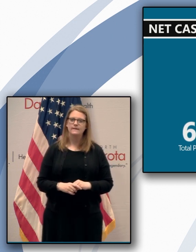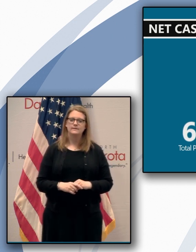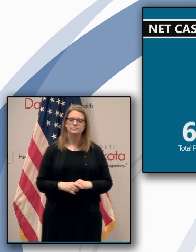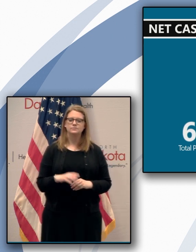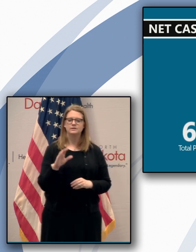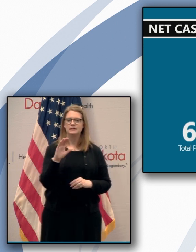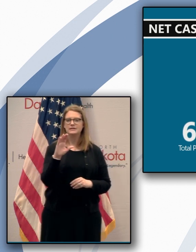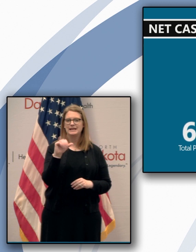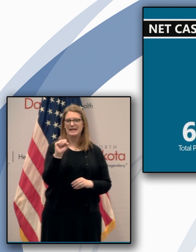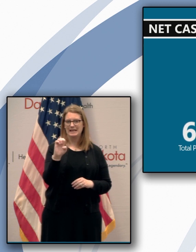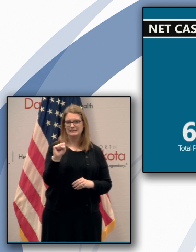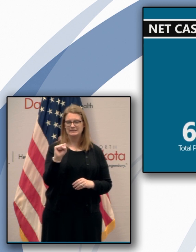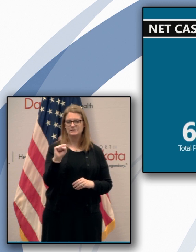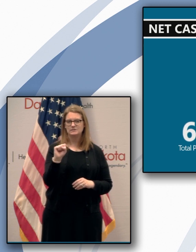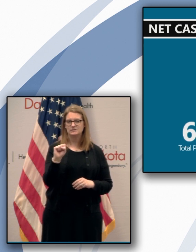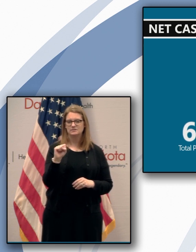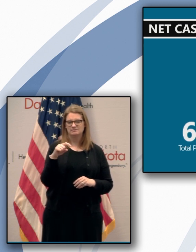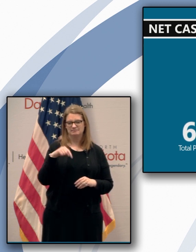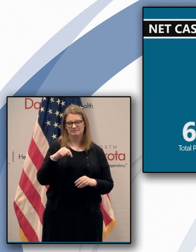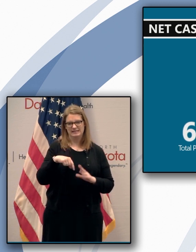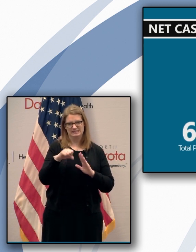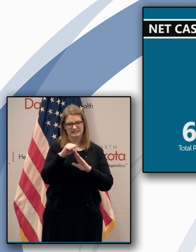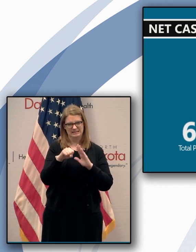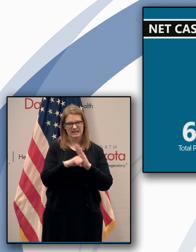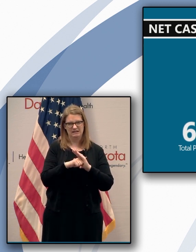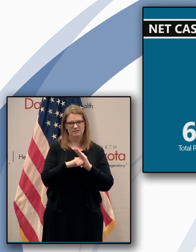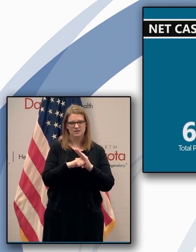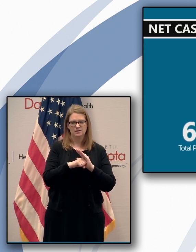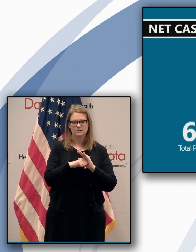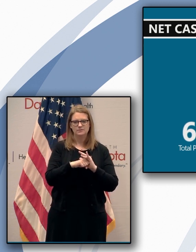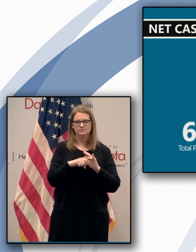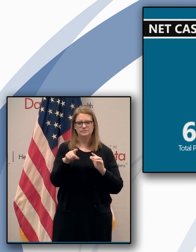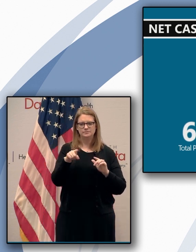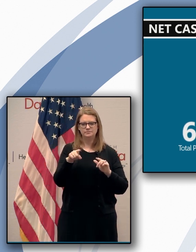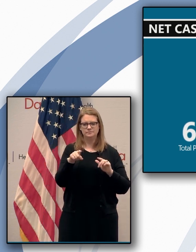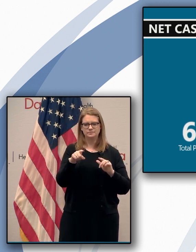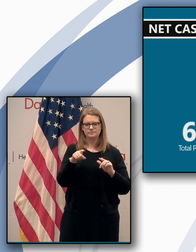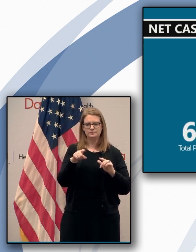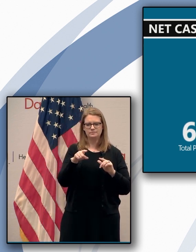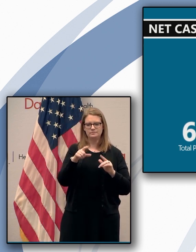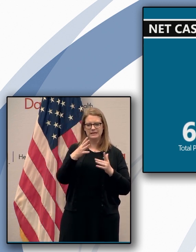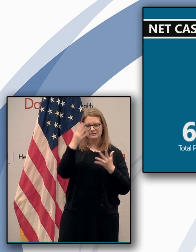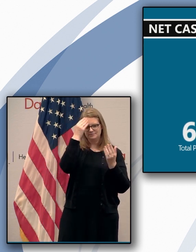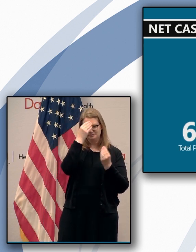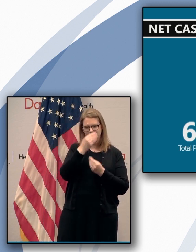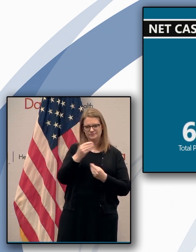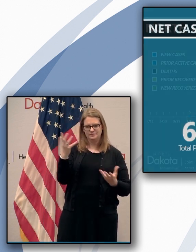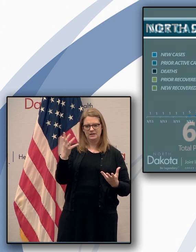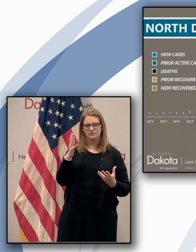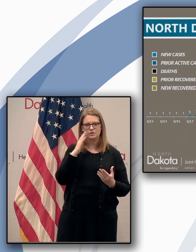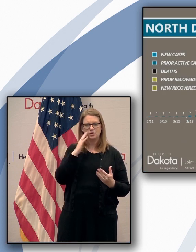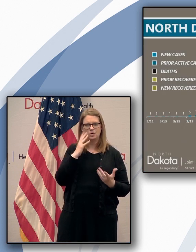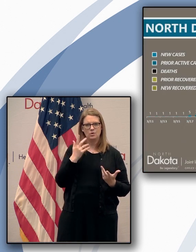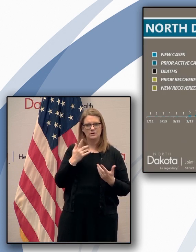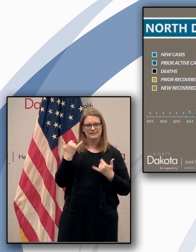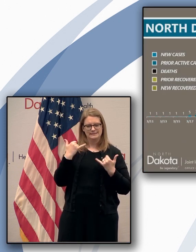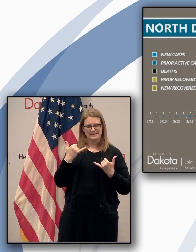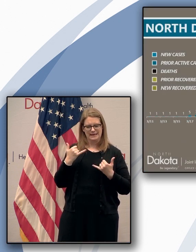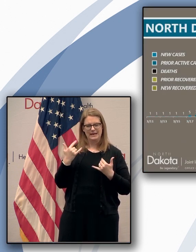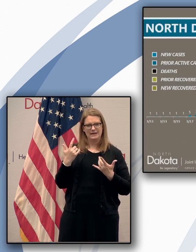case trends that we have in the state, again, this distortion of data with having a very low testing